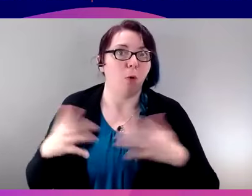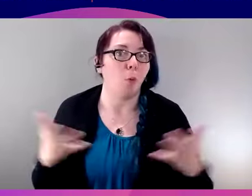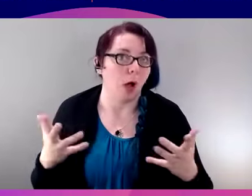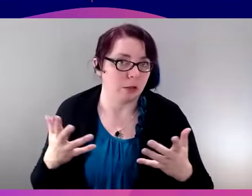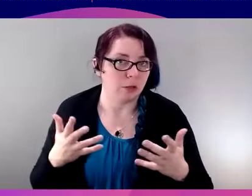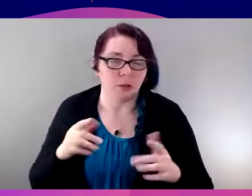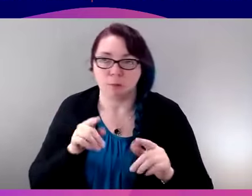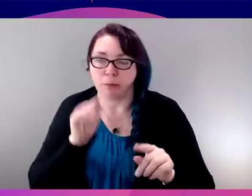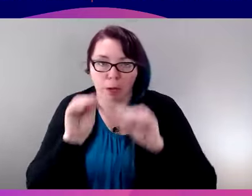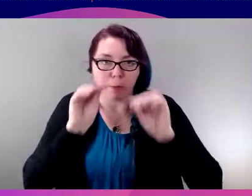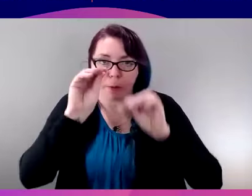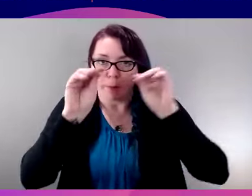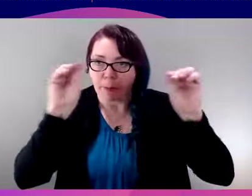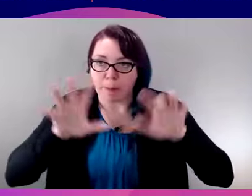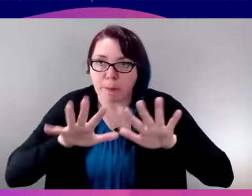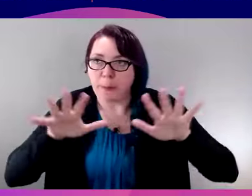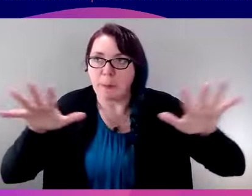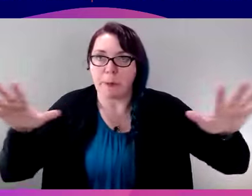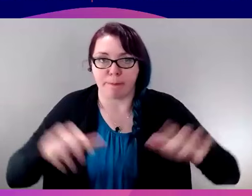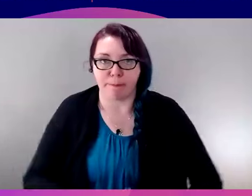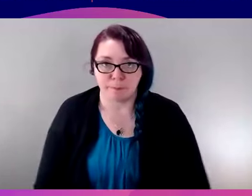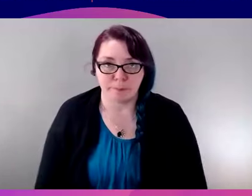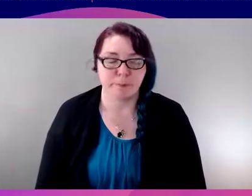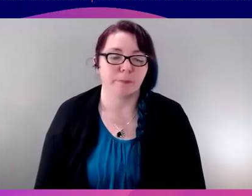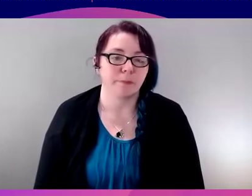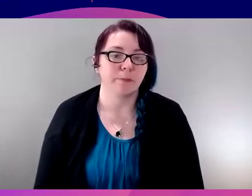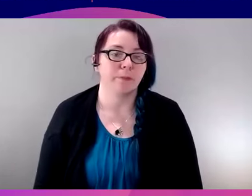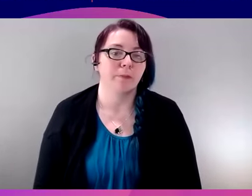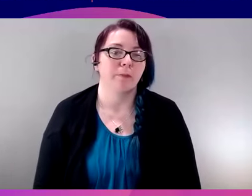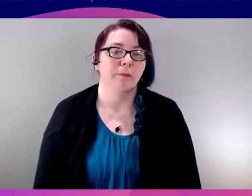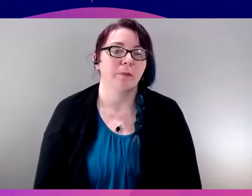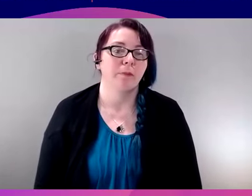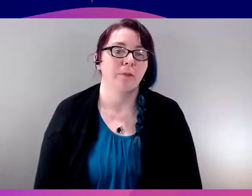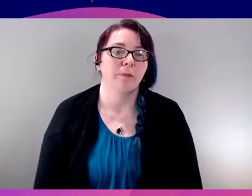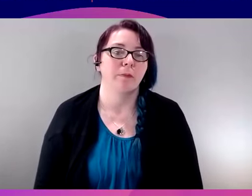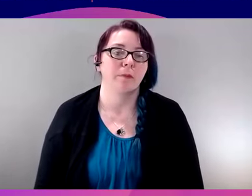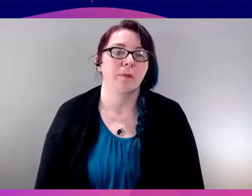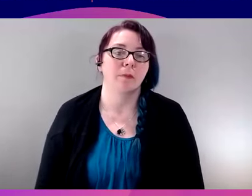collaboration guide, which we'll discuss a little bit further on in the presentation.